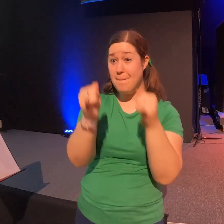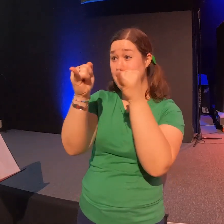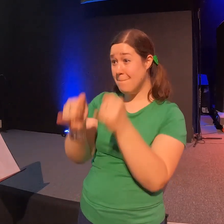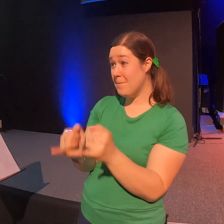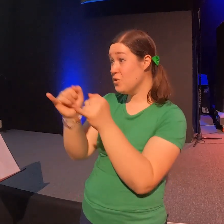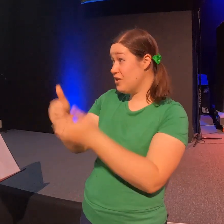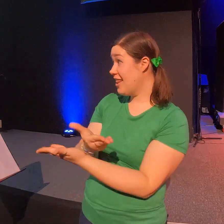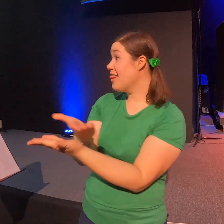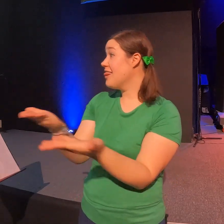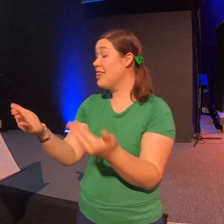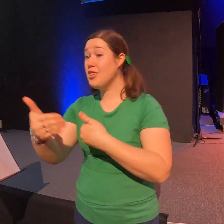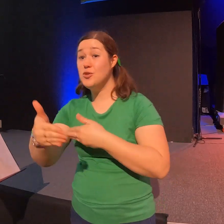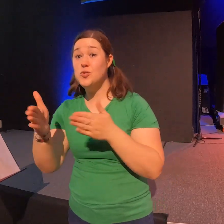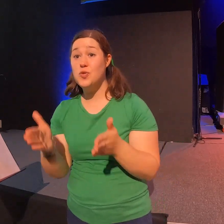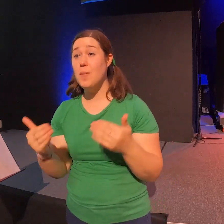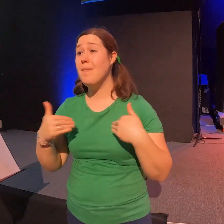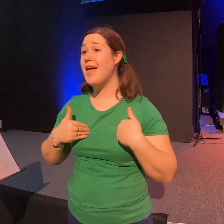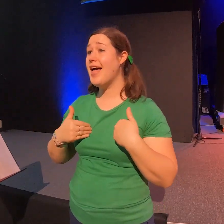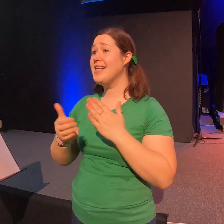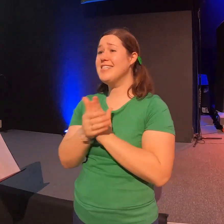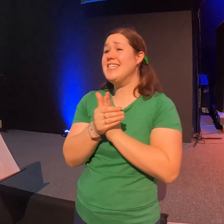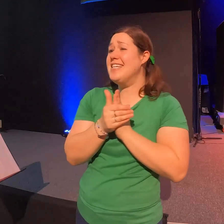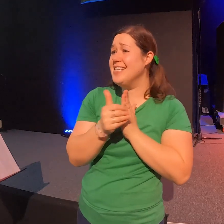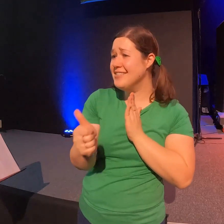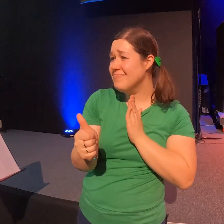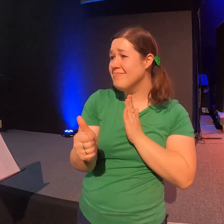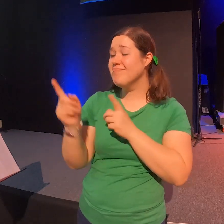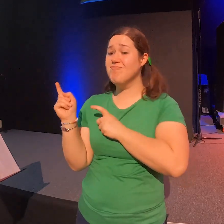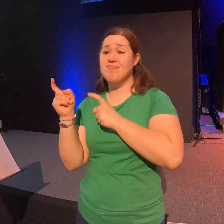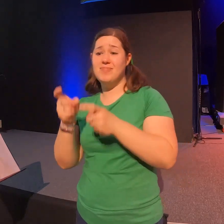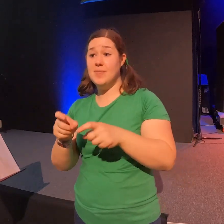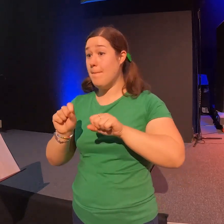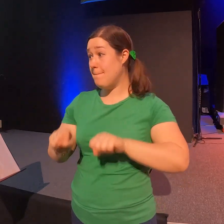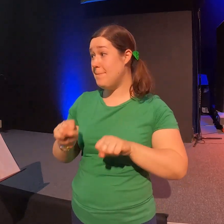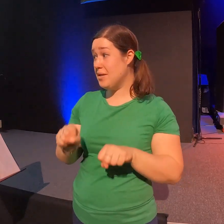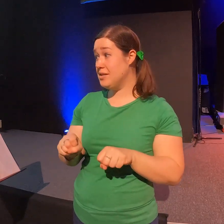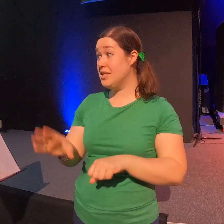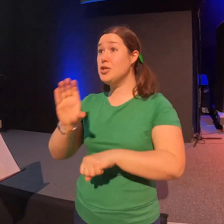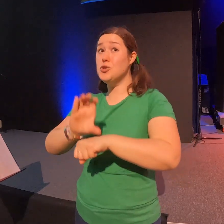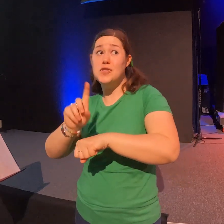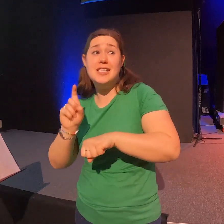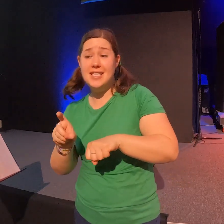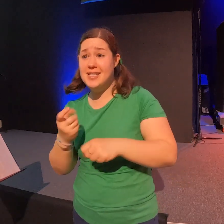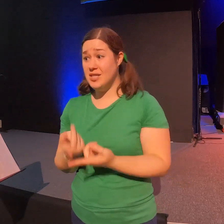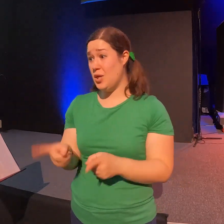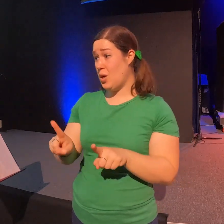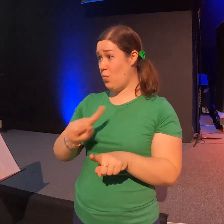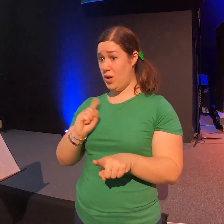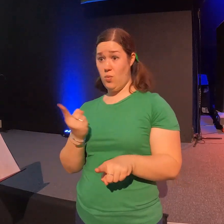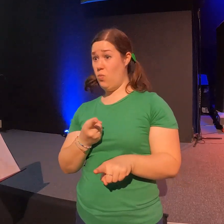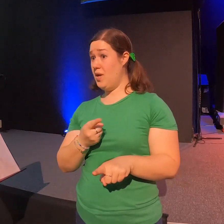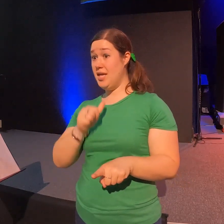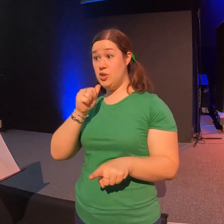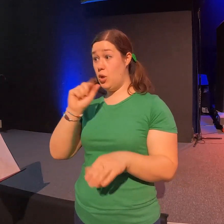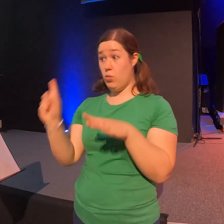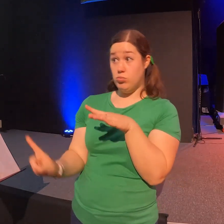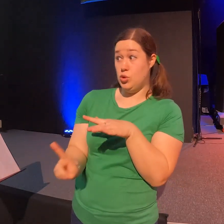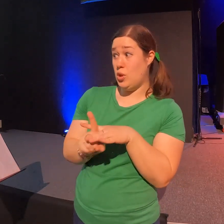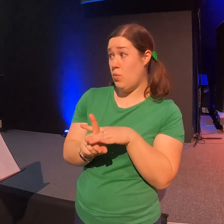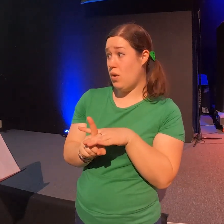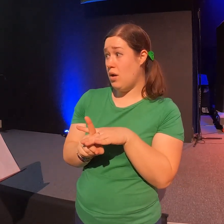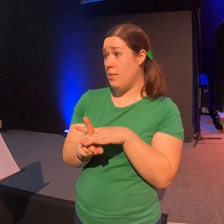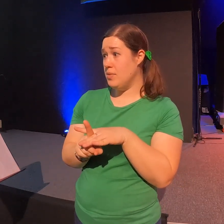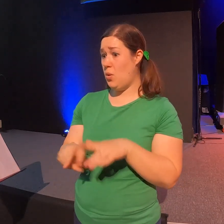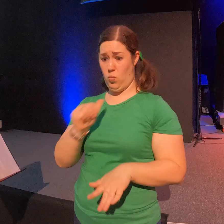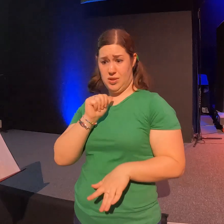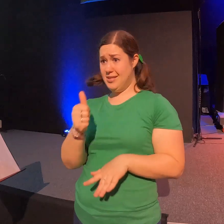and abilities that the church needs. And when we don't show up, when we're not active, we're depleting the church. We're